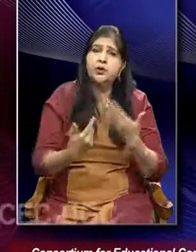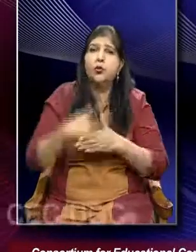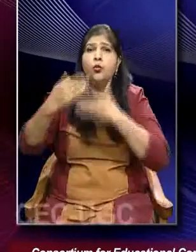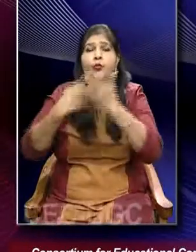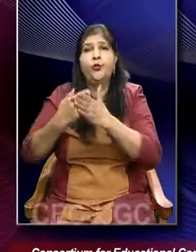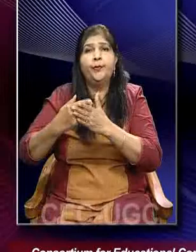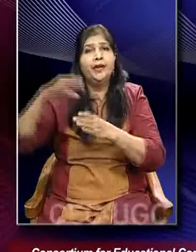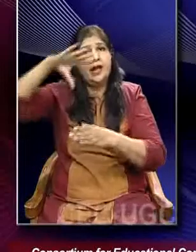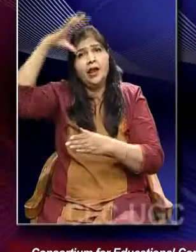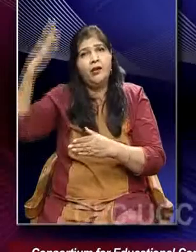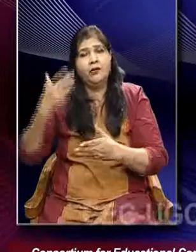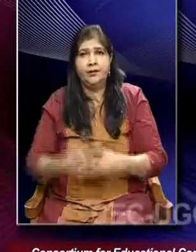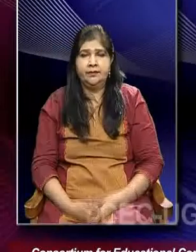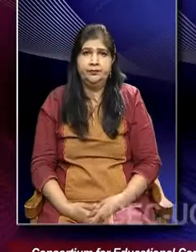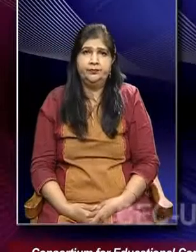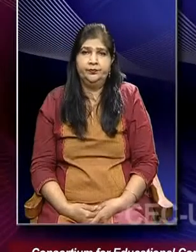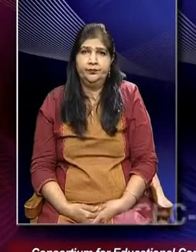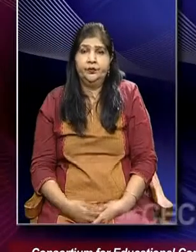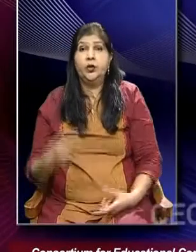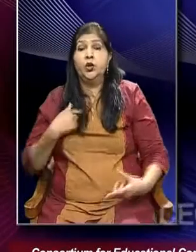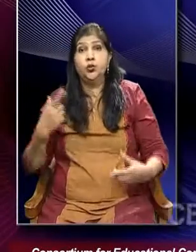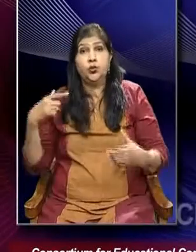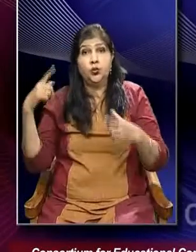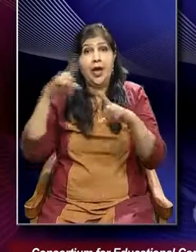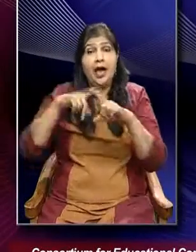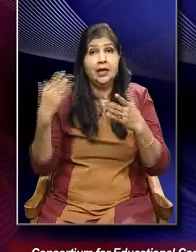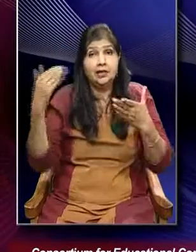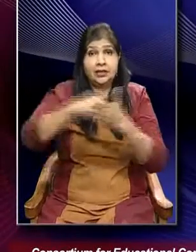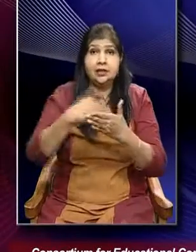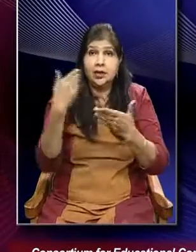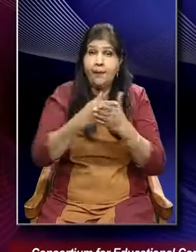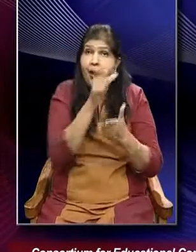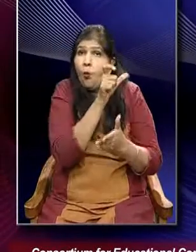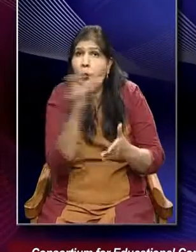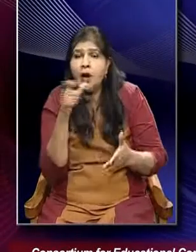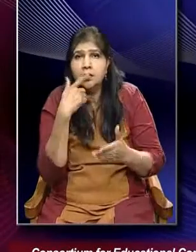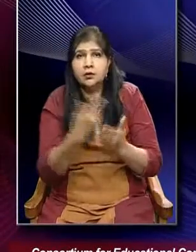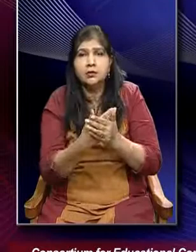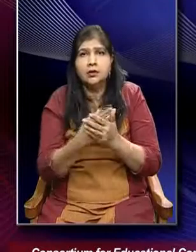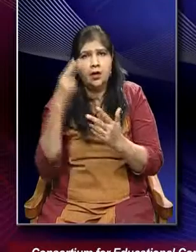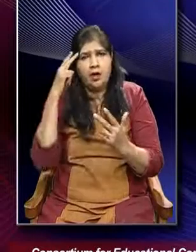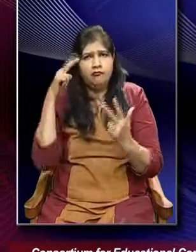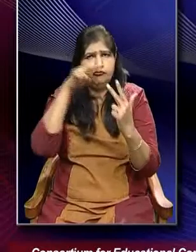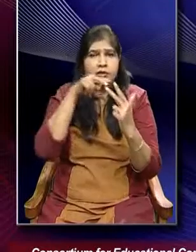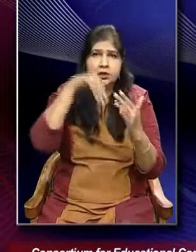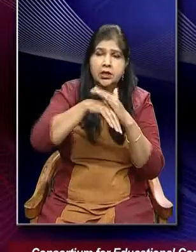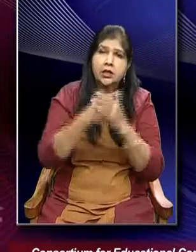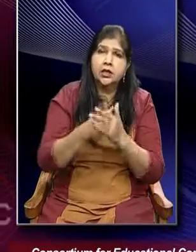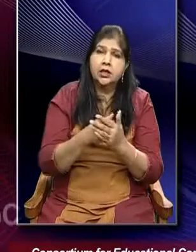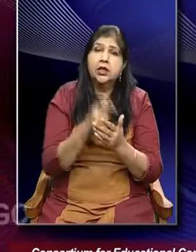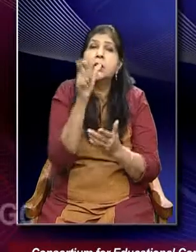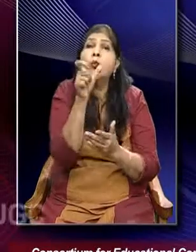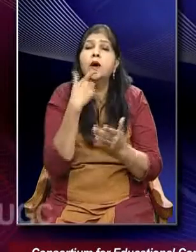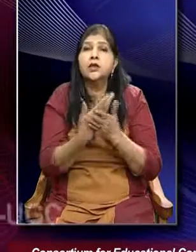the environment. To add an important word and vision here, the words